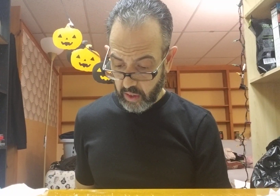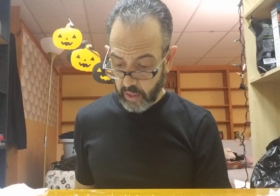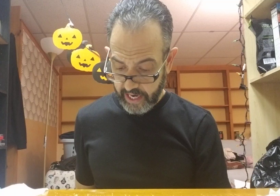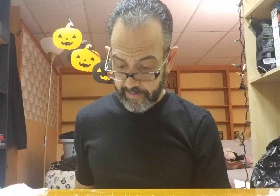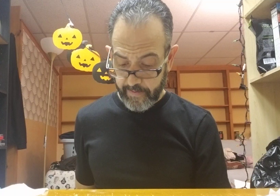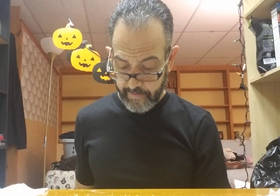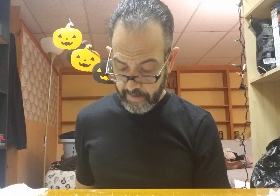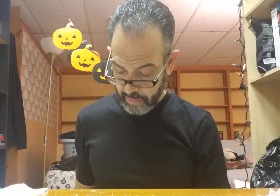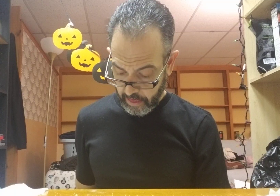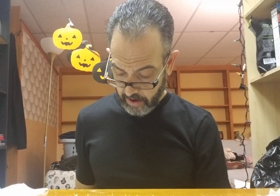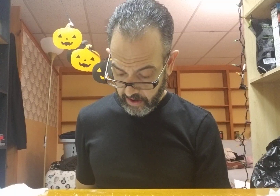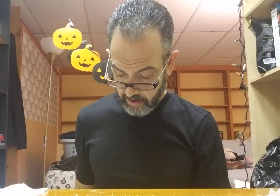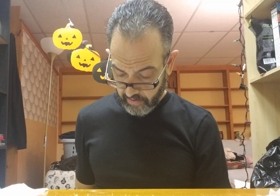Right.